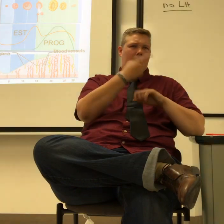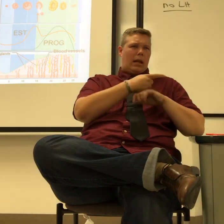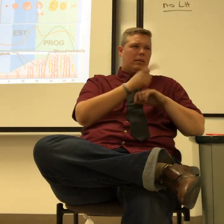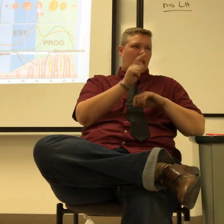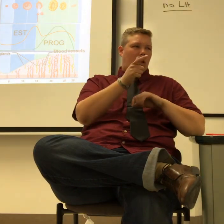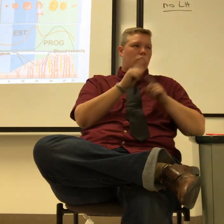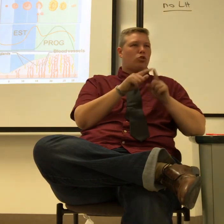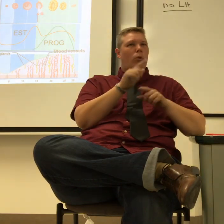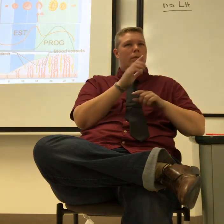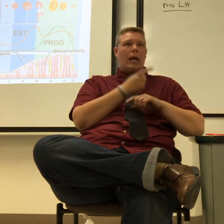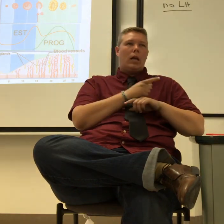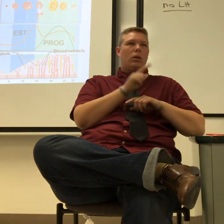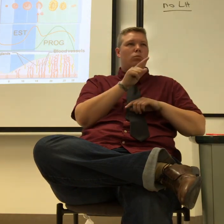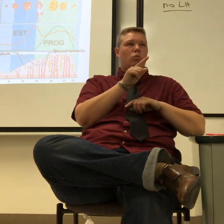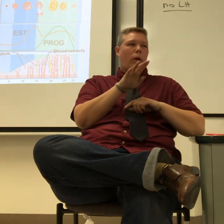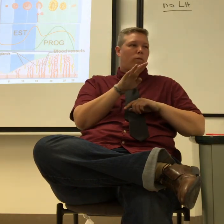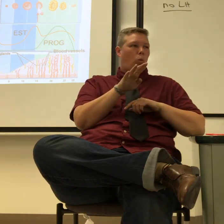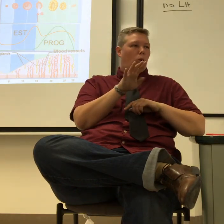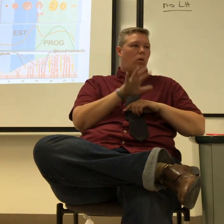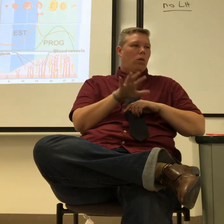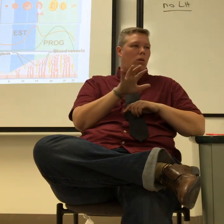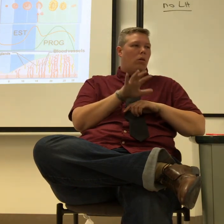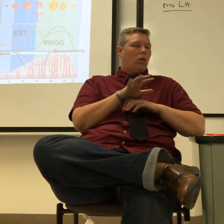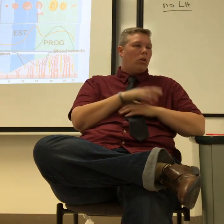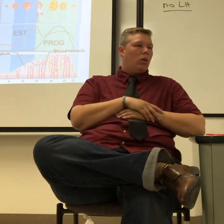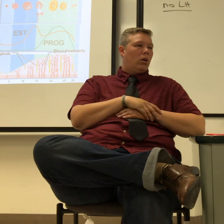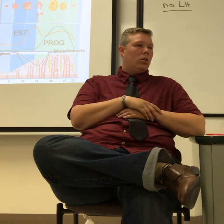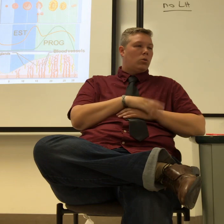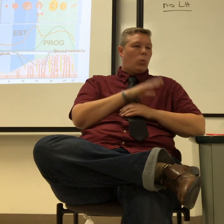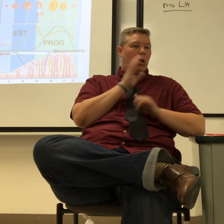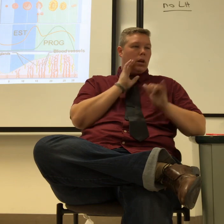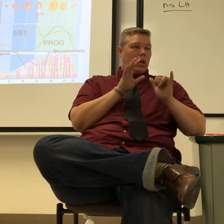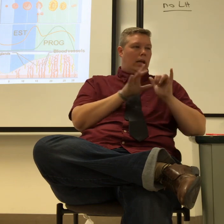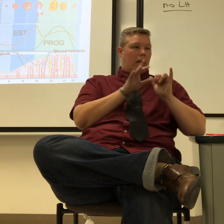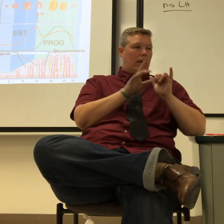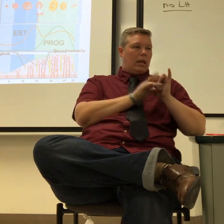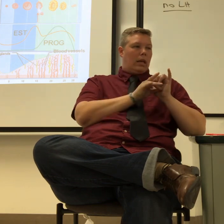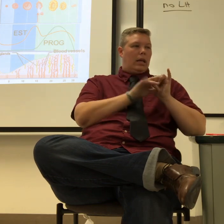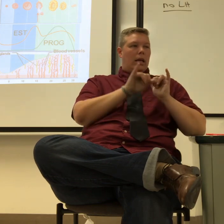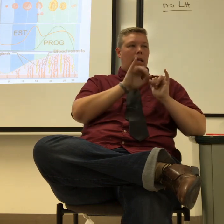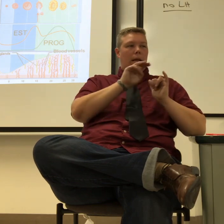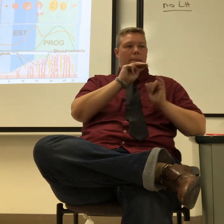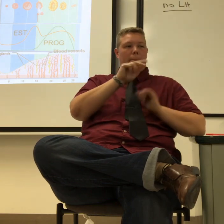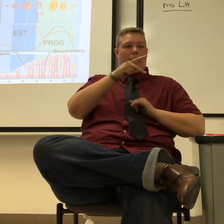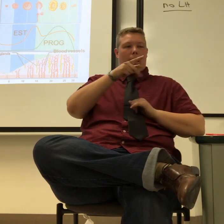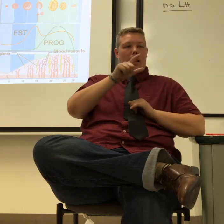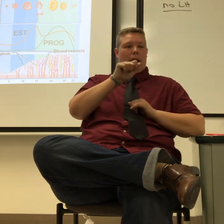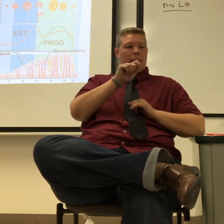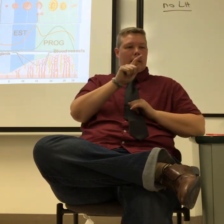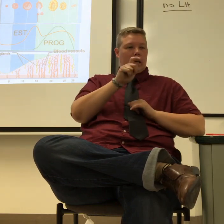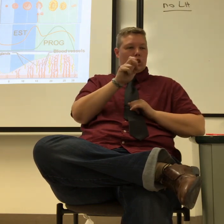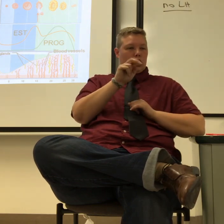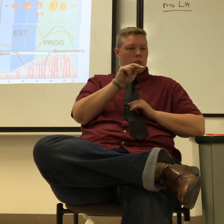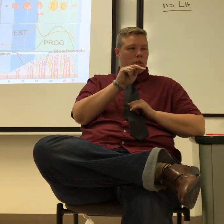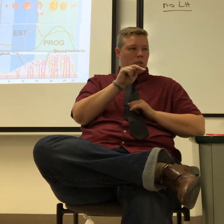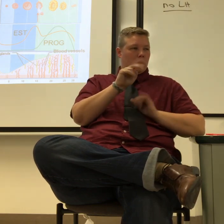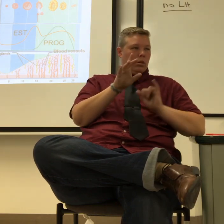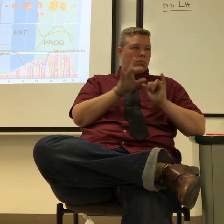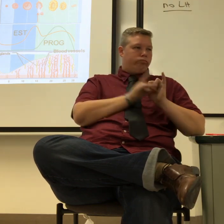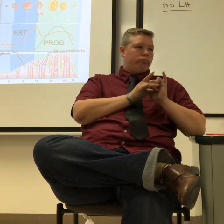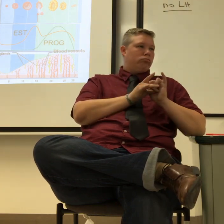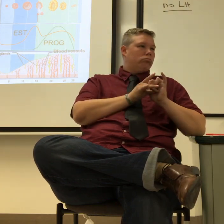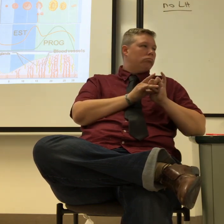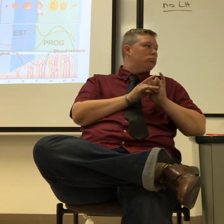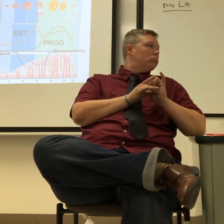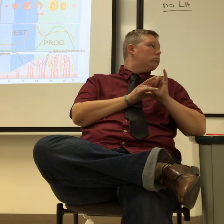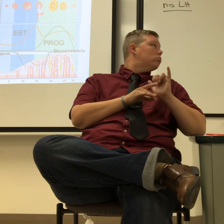24 you had implantation. So what we'll learn later is that if you have implantation with a